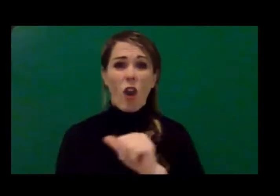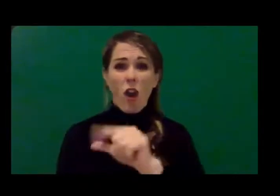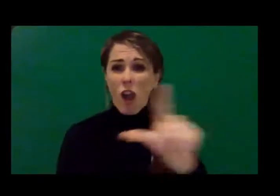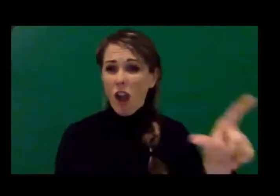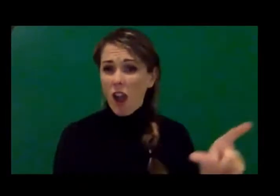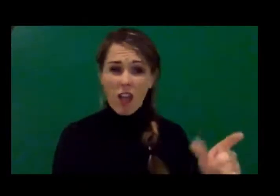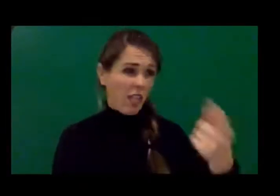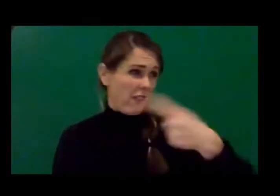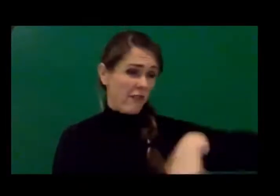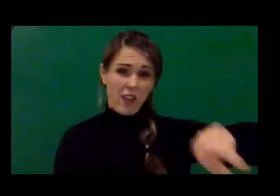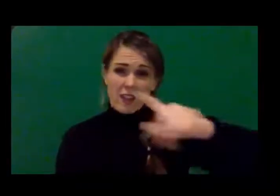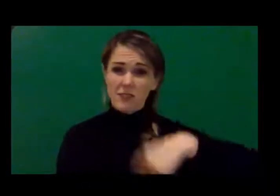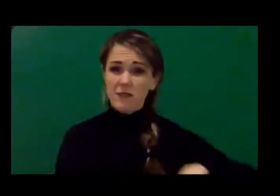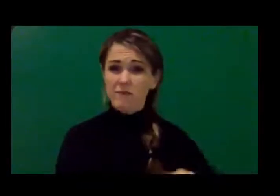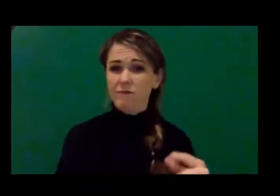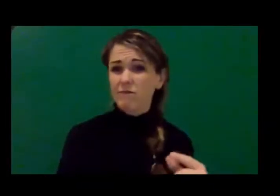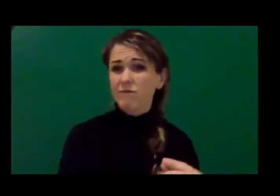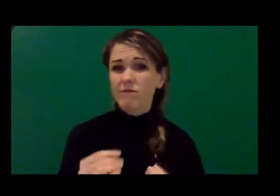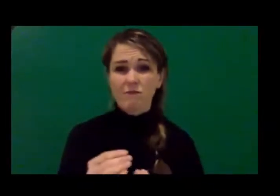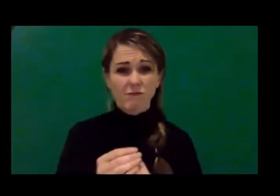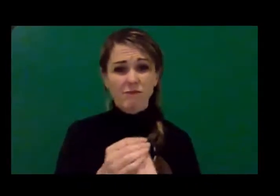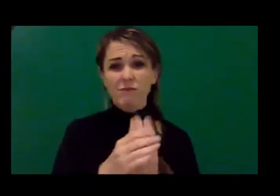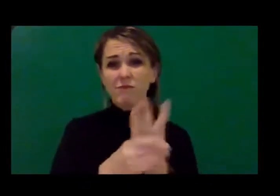All of us grow up.